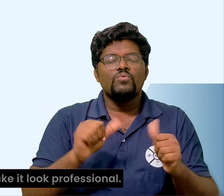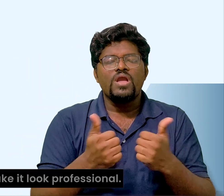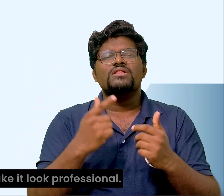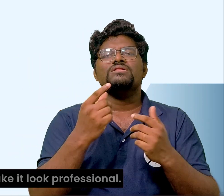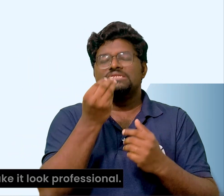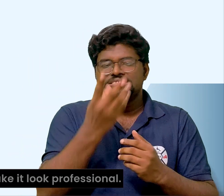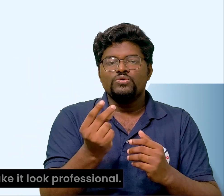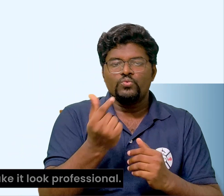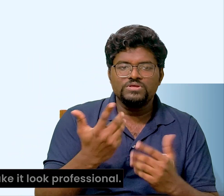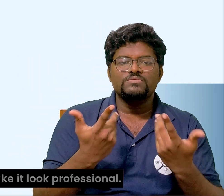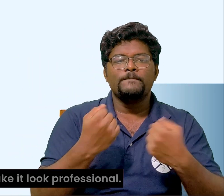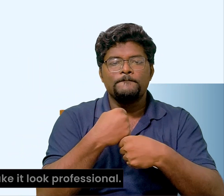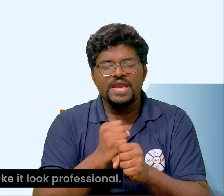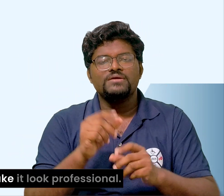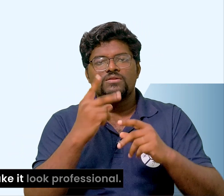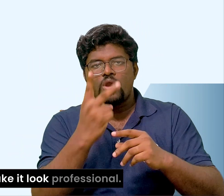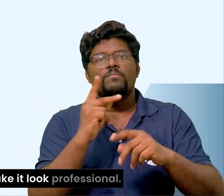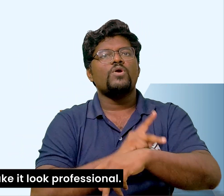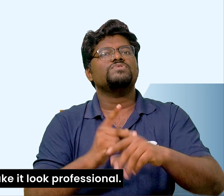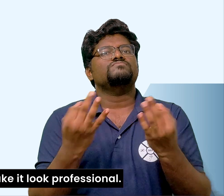Edit quickly and make it look professional.